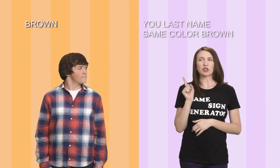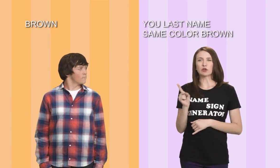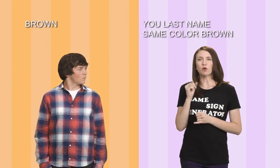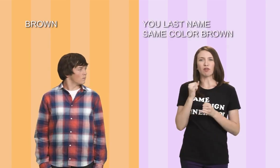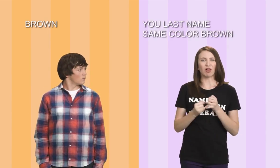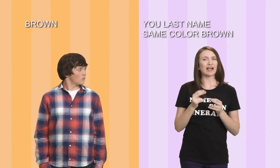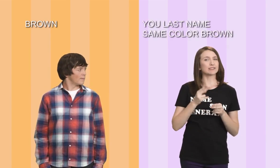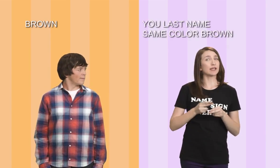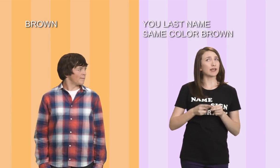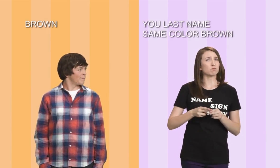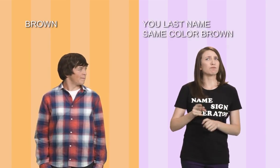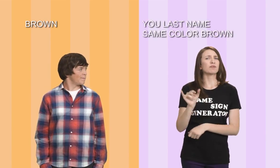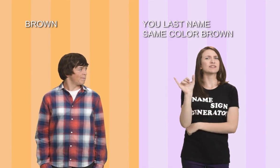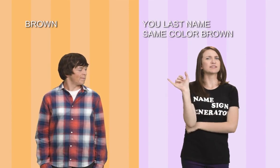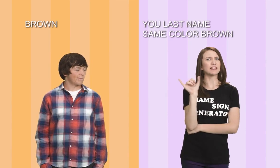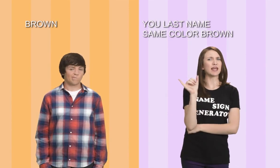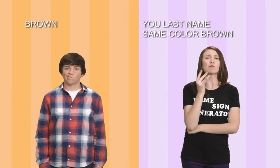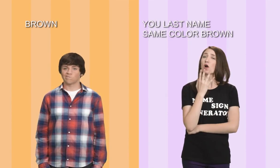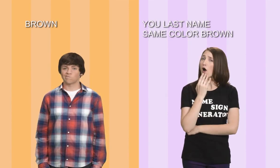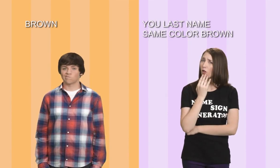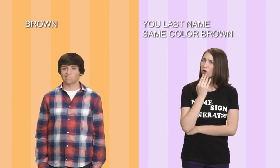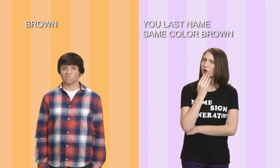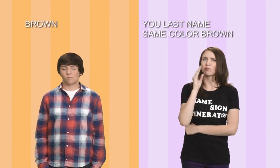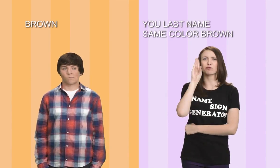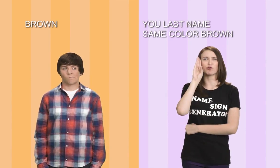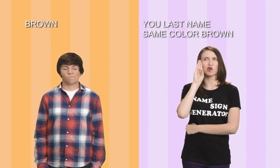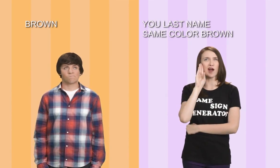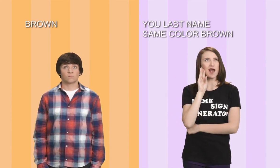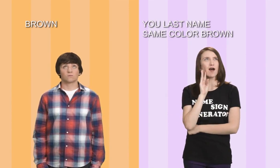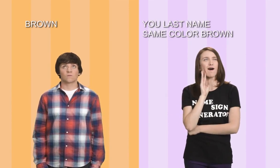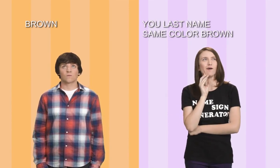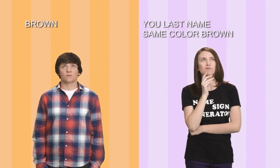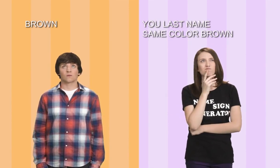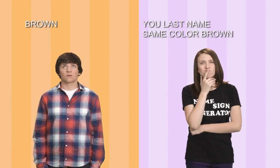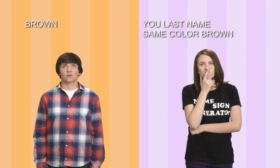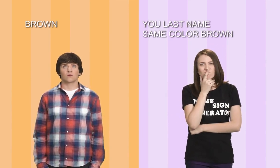You last name, same color, brown.